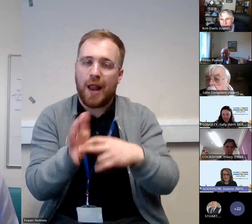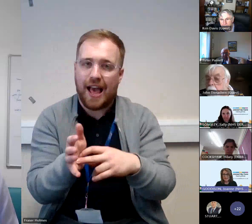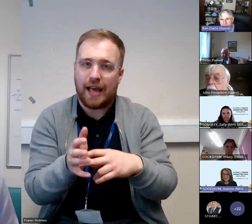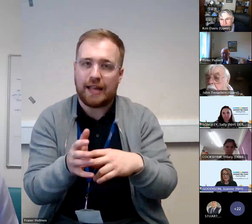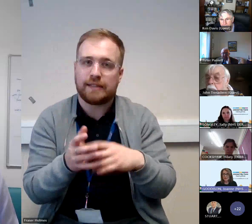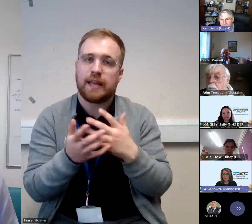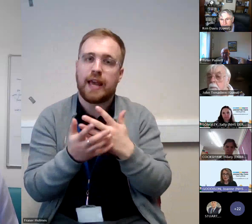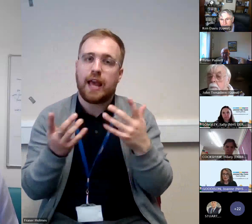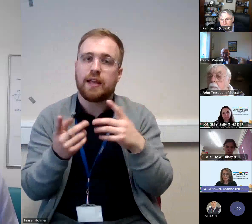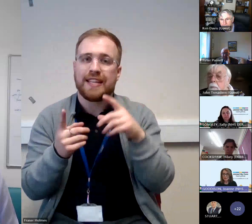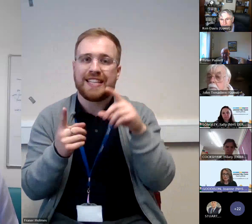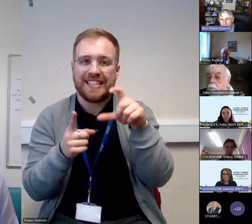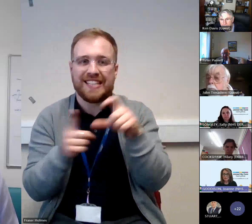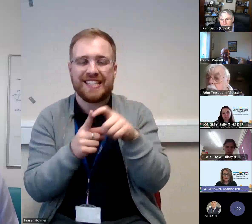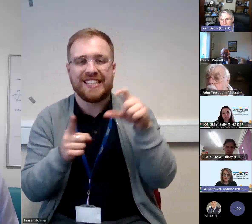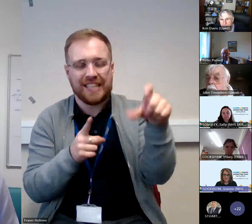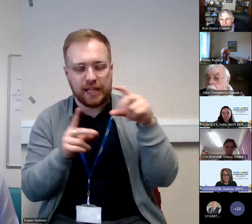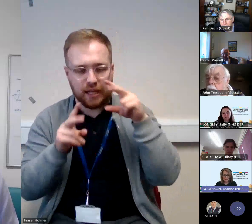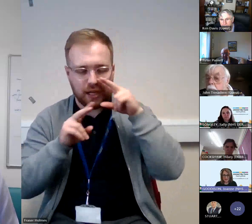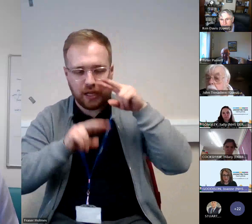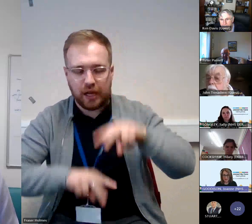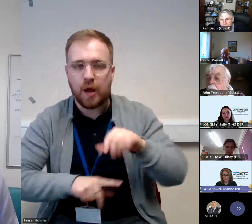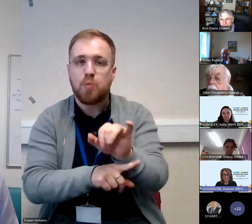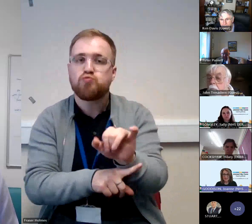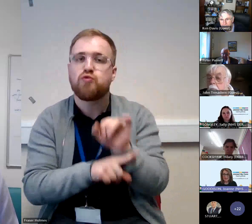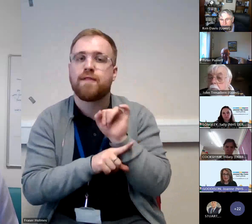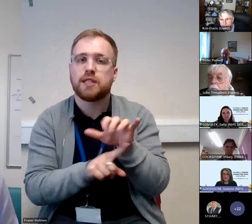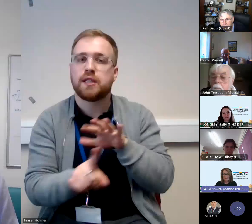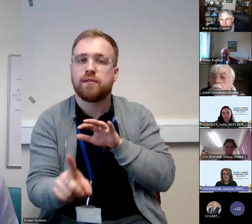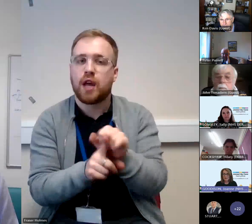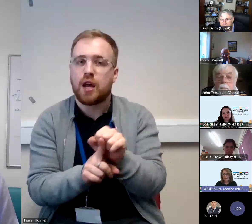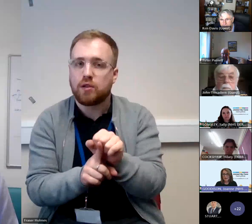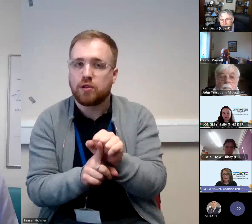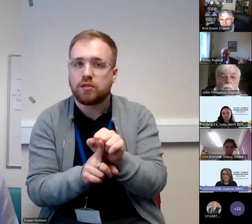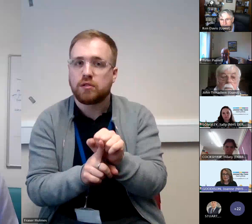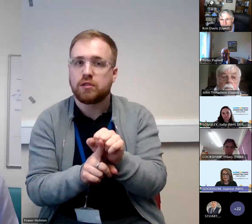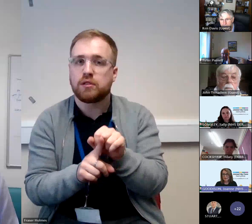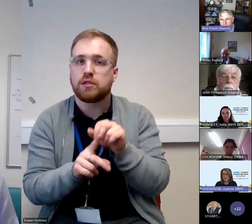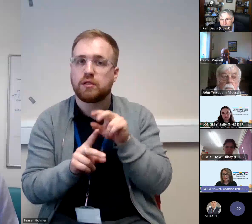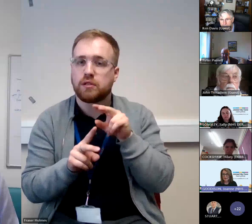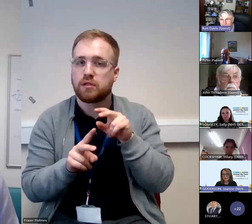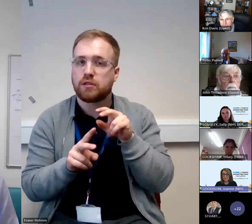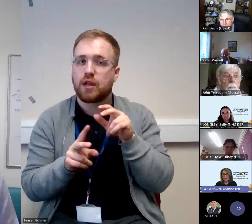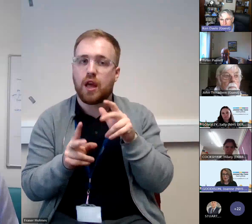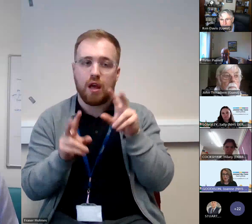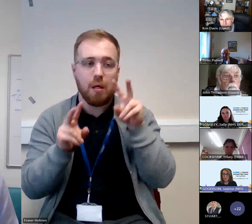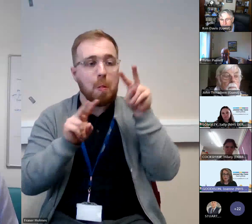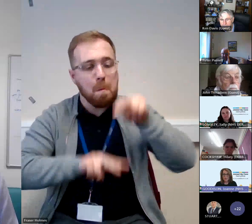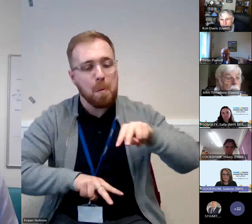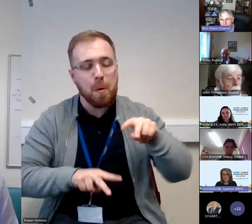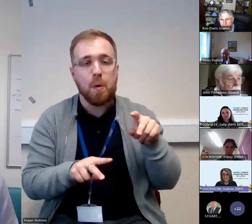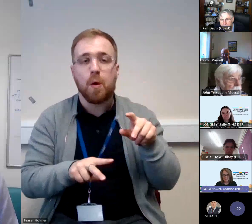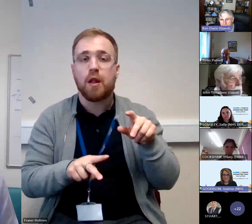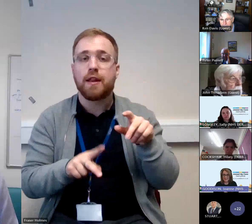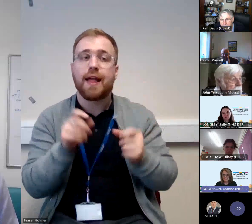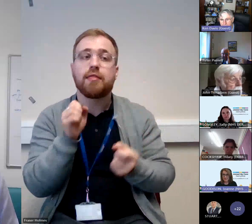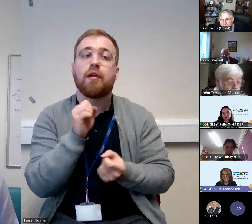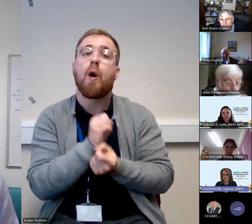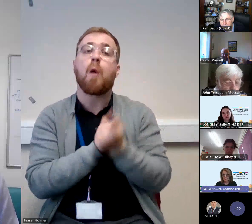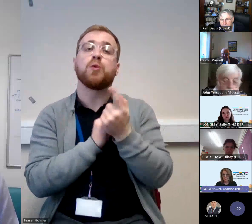the CDC sort of looking at sort of preventative diagnostics and looking at sort of